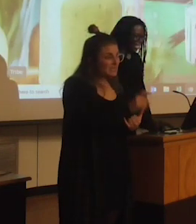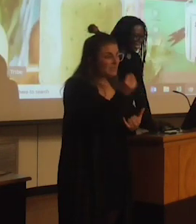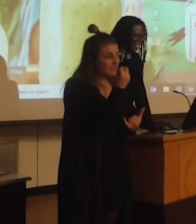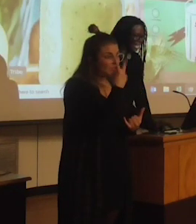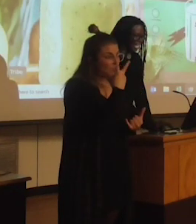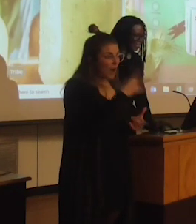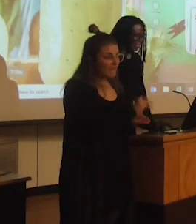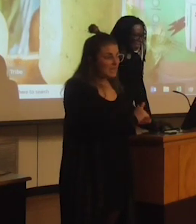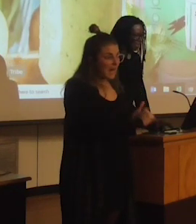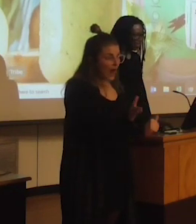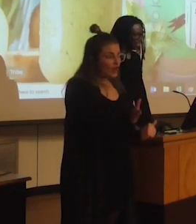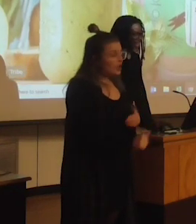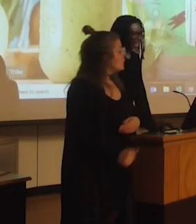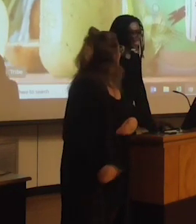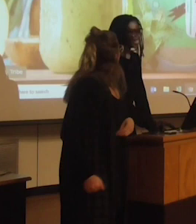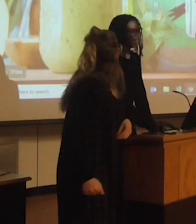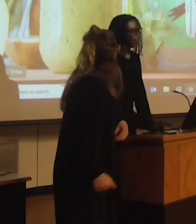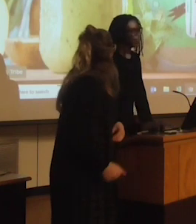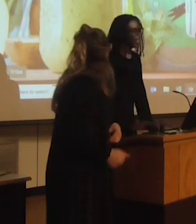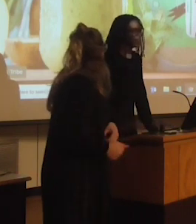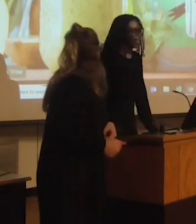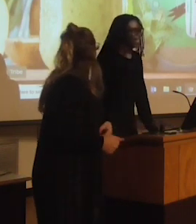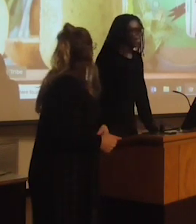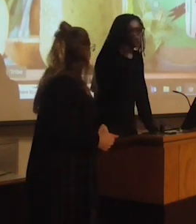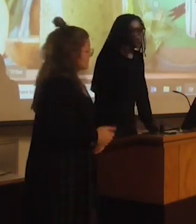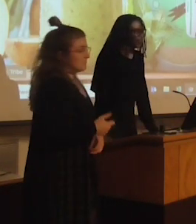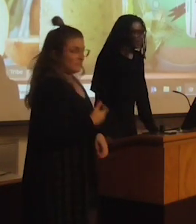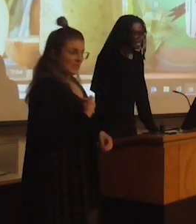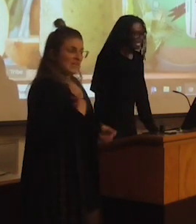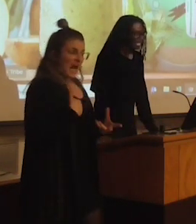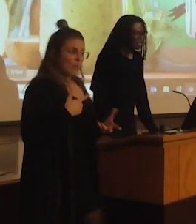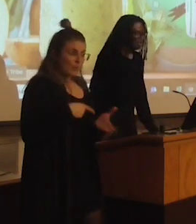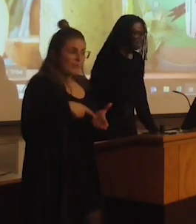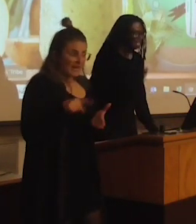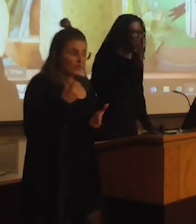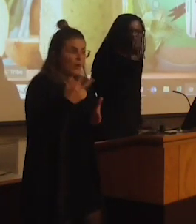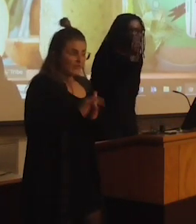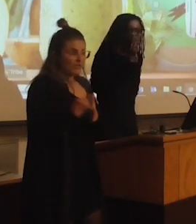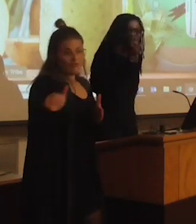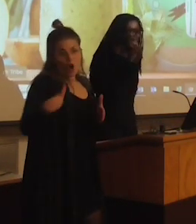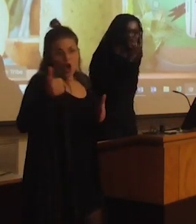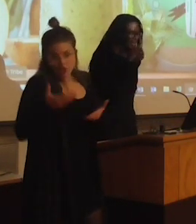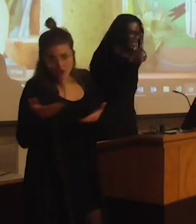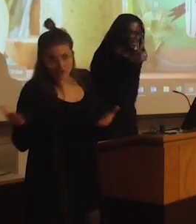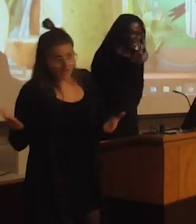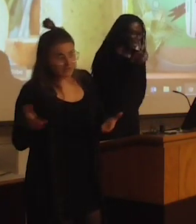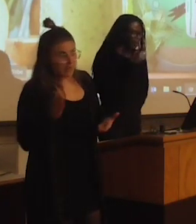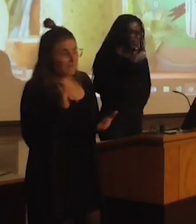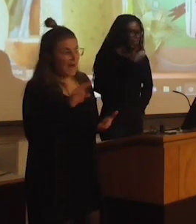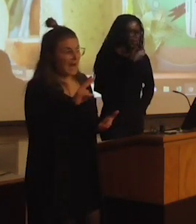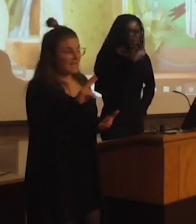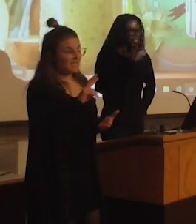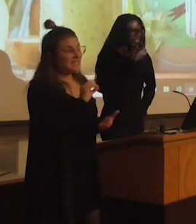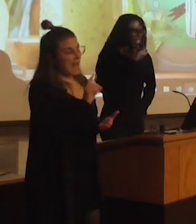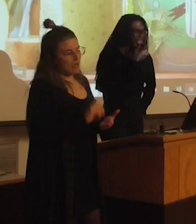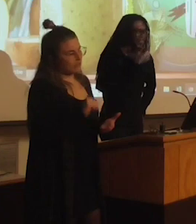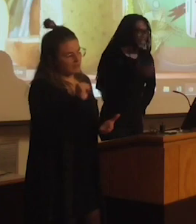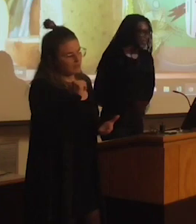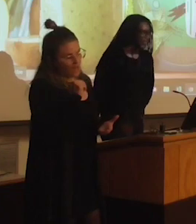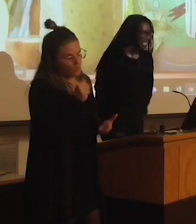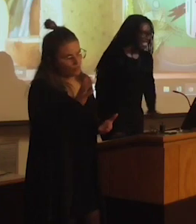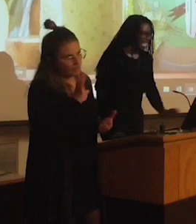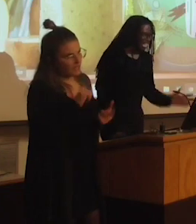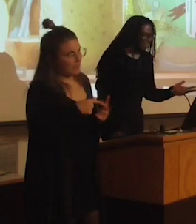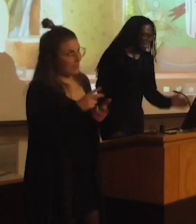$12. There's a lot of things that I would like pay $12 for by the ounce that I won't talk about in like, you